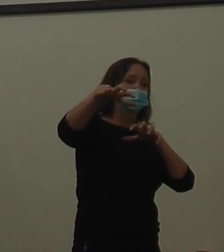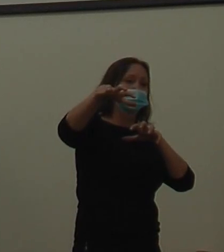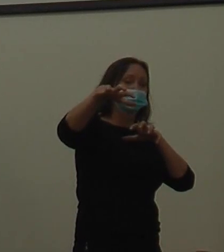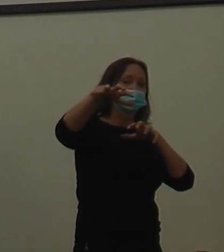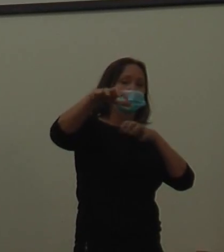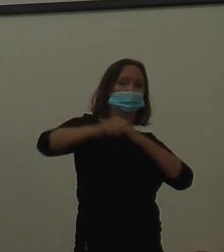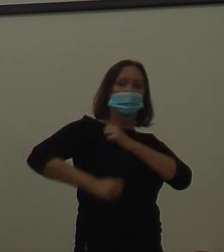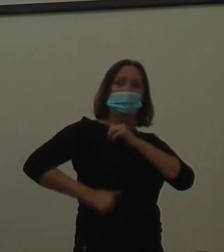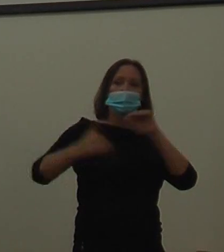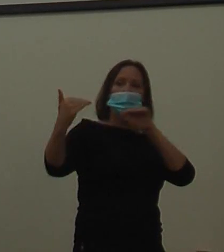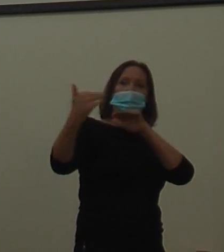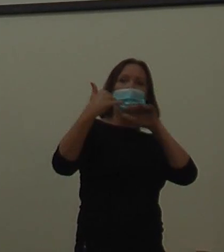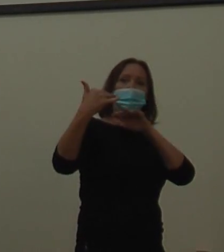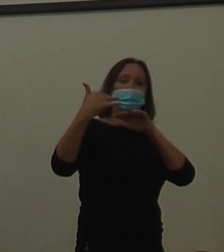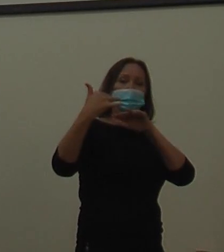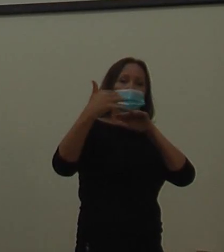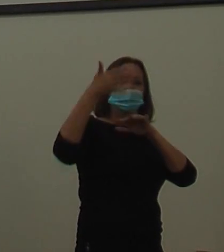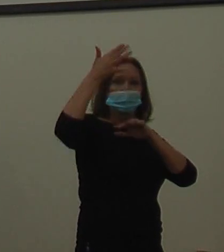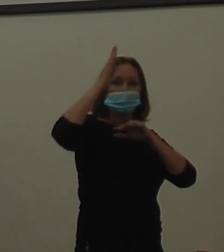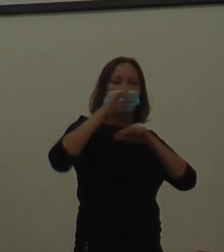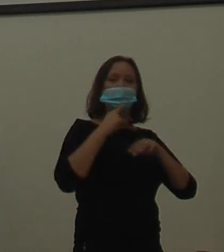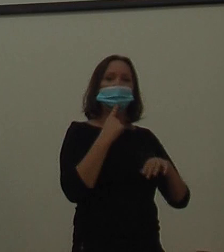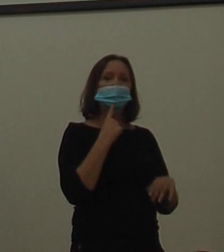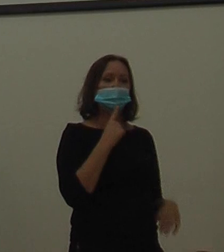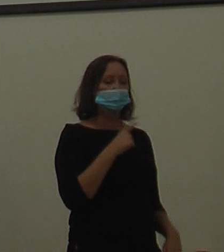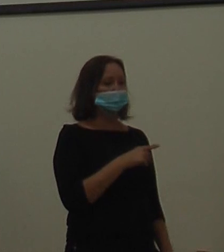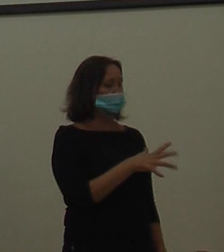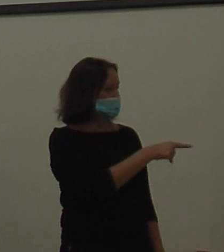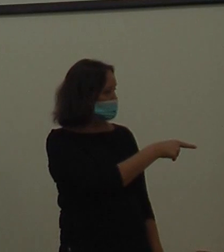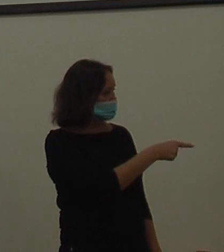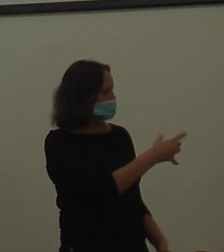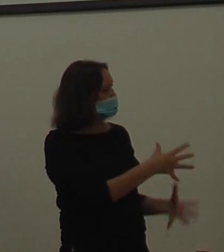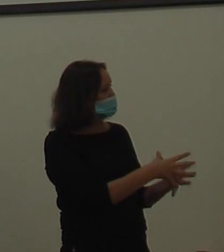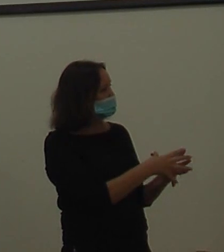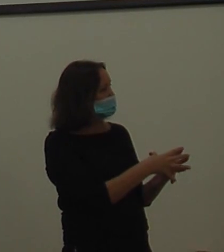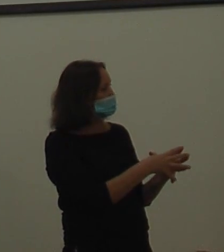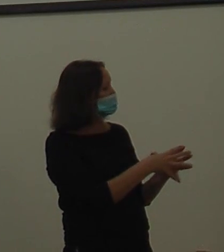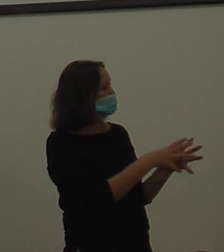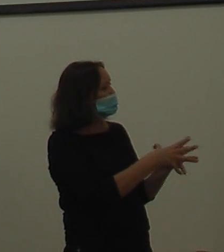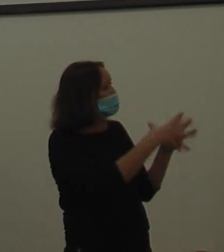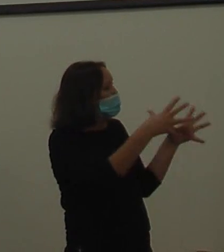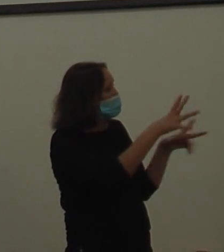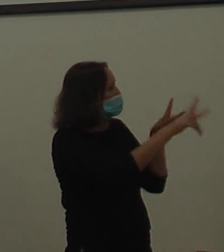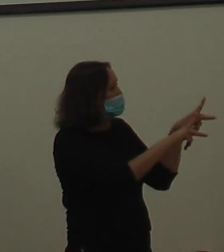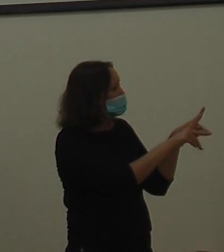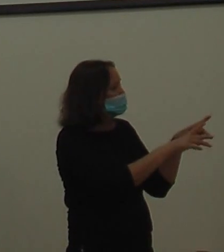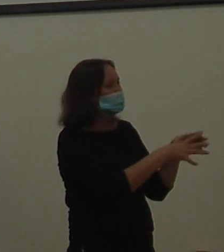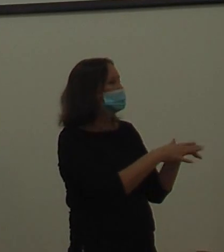But to tell the story in short, God says, "Gideon, you got too many men."